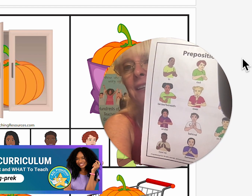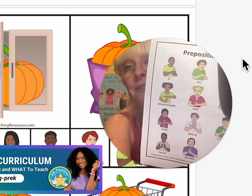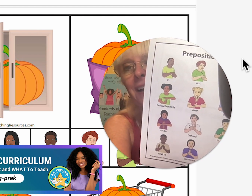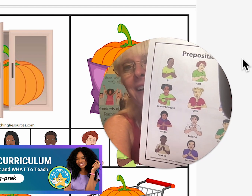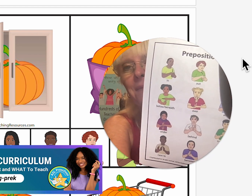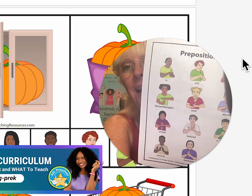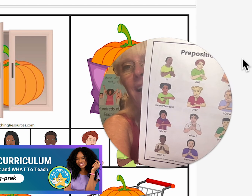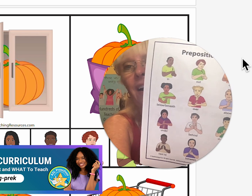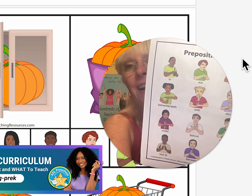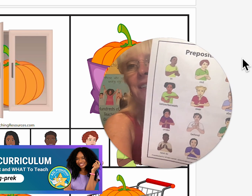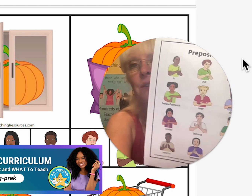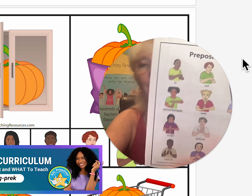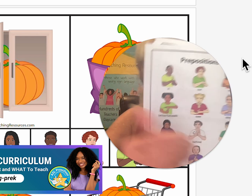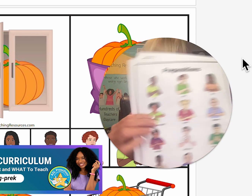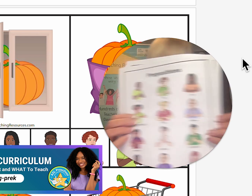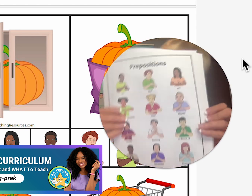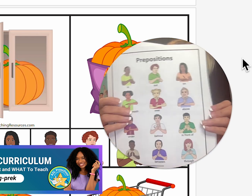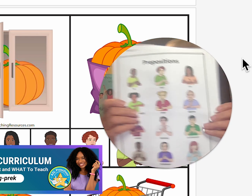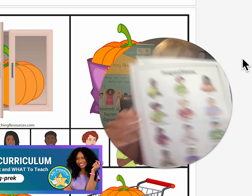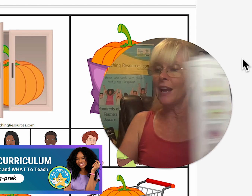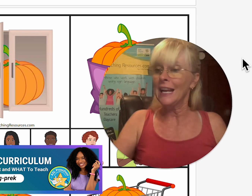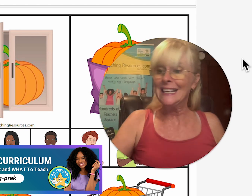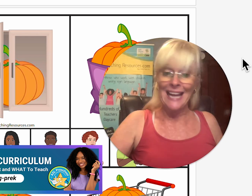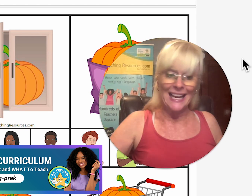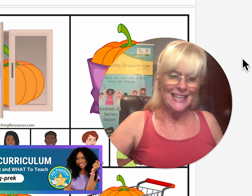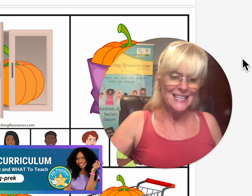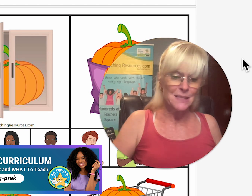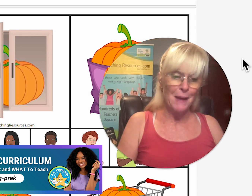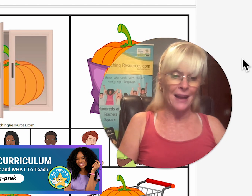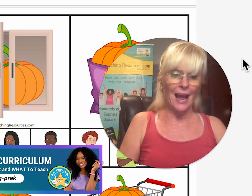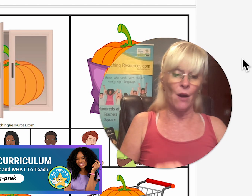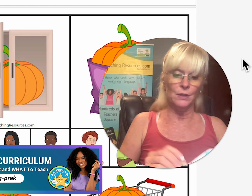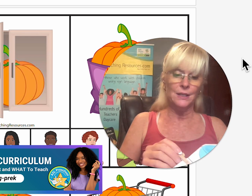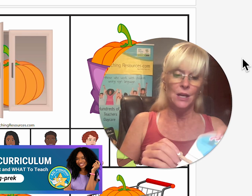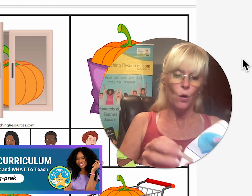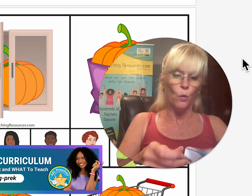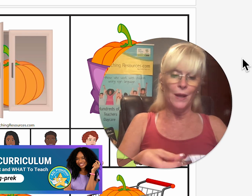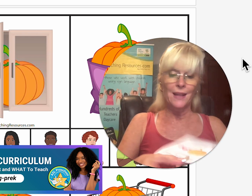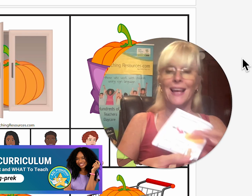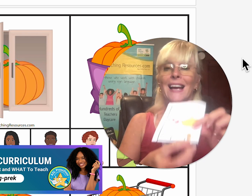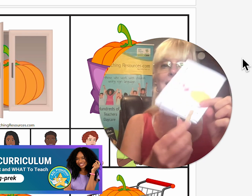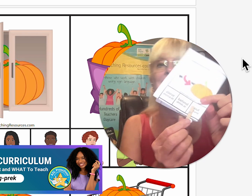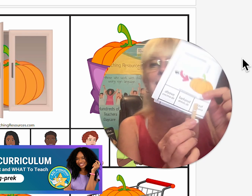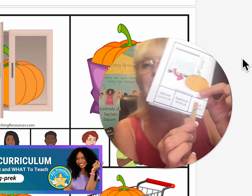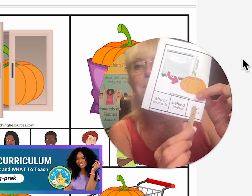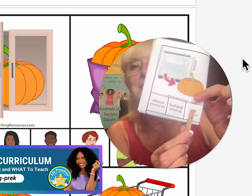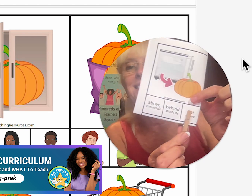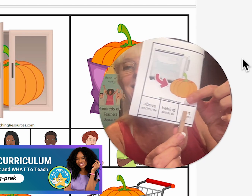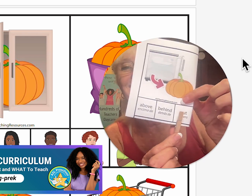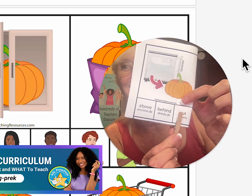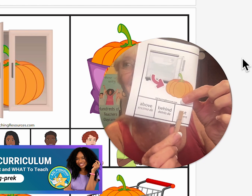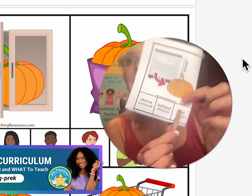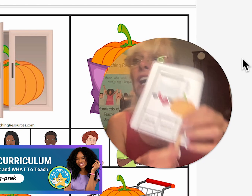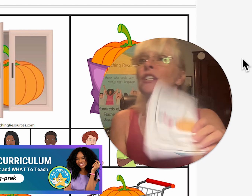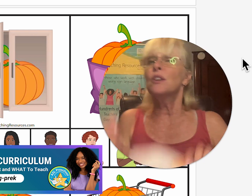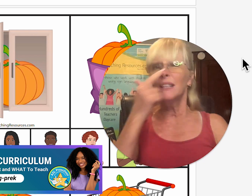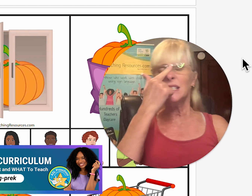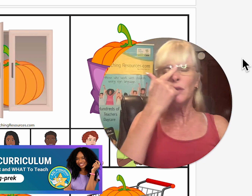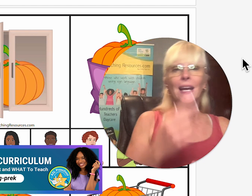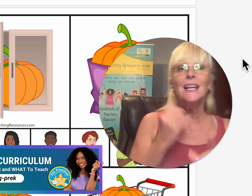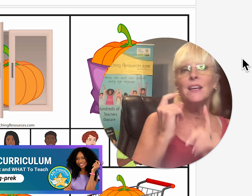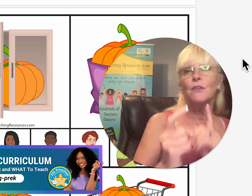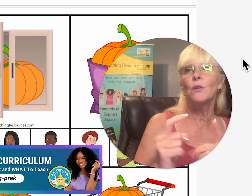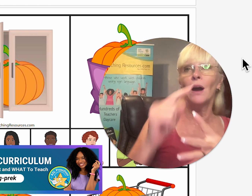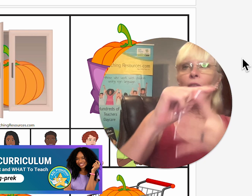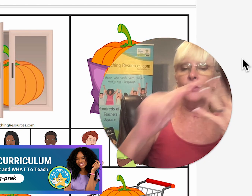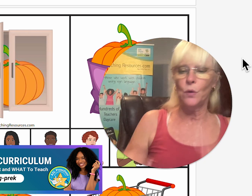see these, right? All right, so we are looking at taking this back out with clip-ups. Okay, so let's go